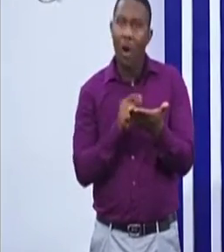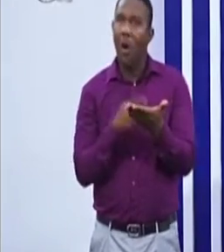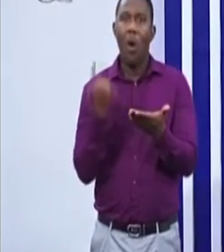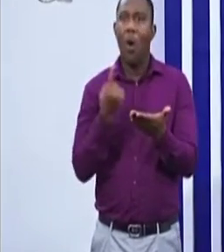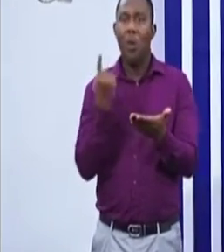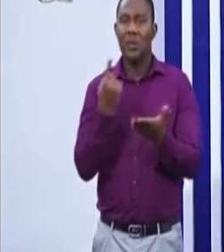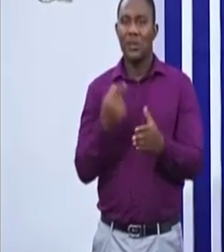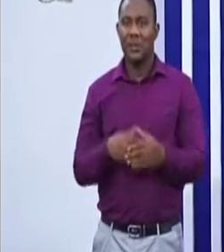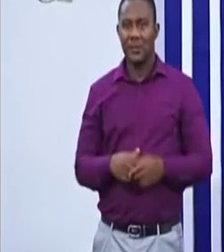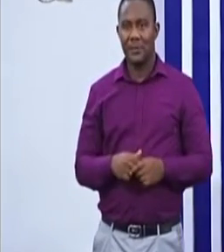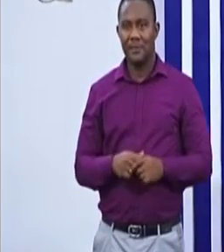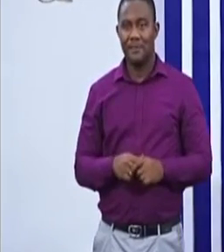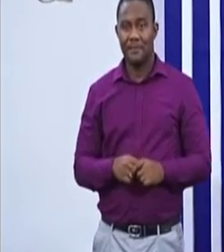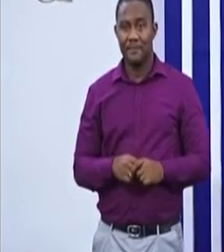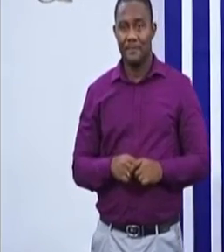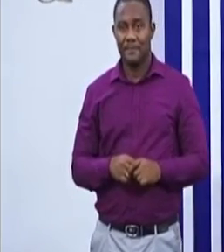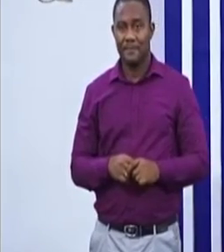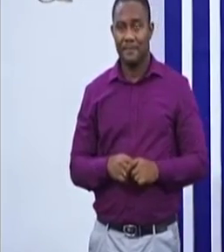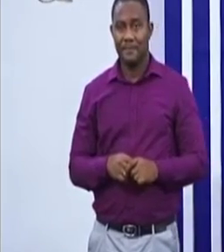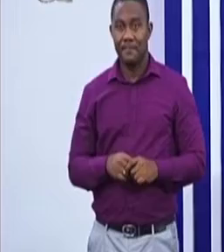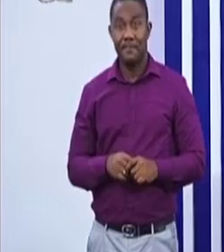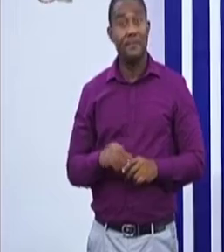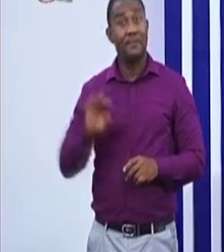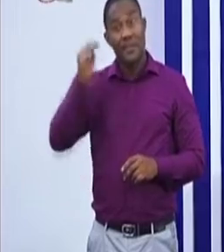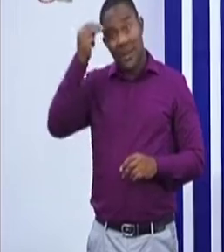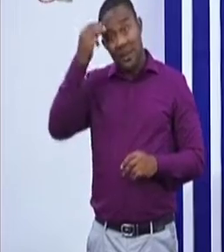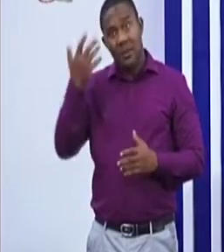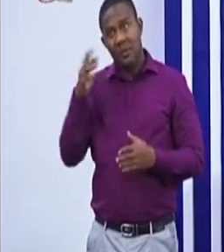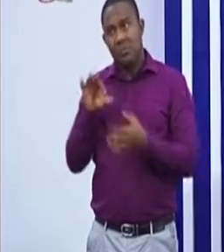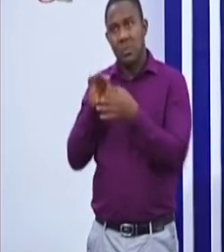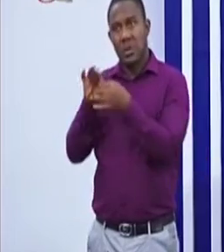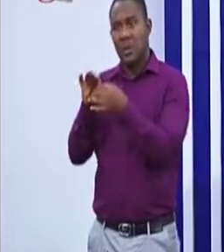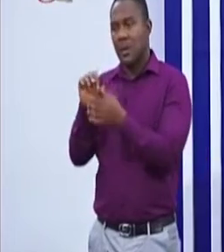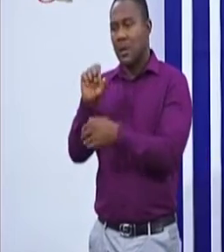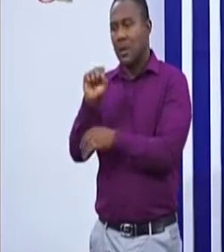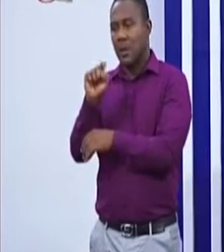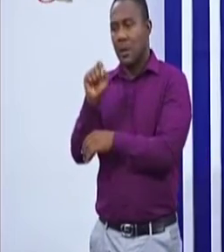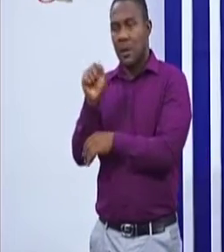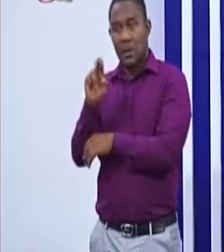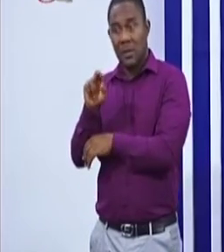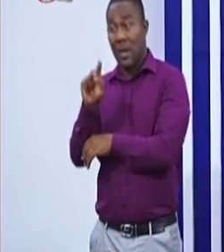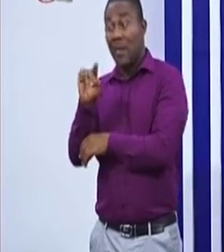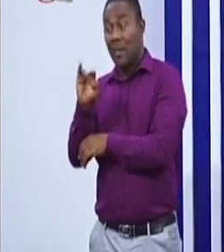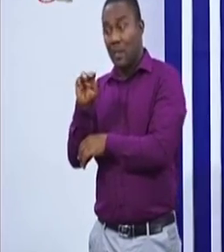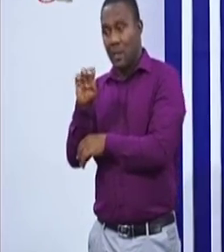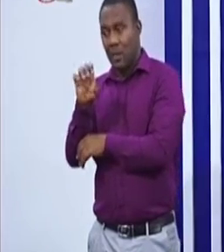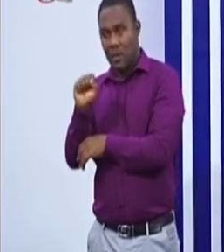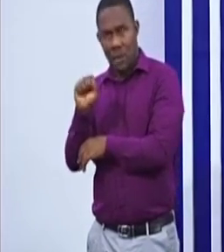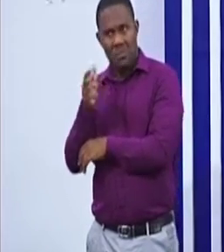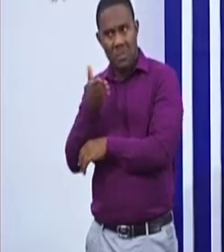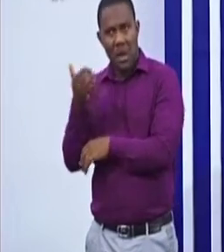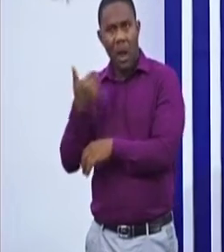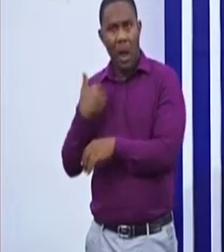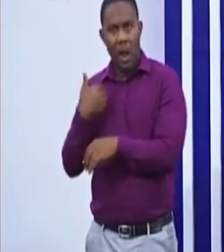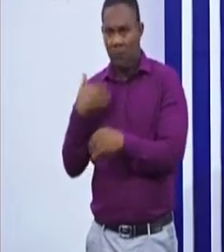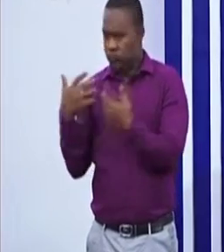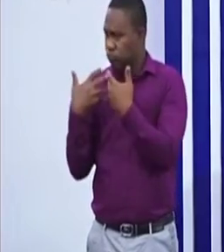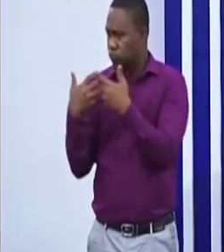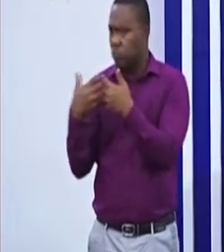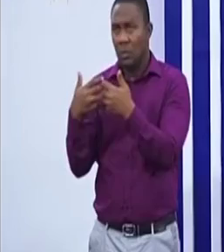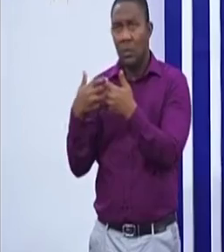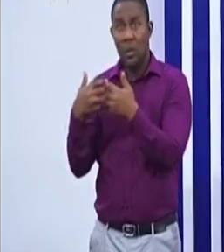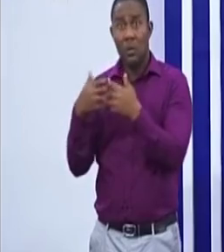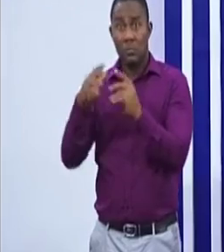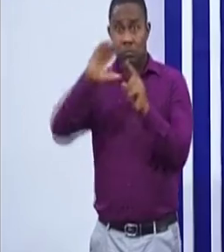it. The ministry is also working with Start Times, using the 300 digital satellite